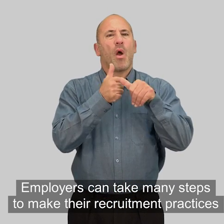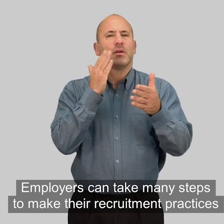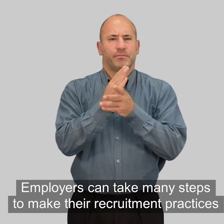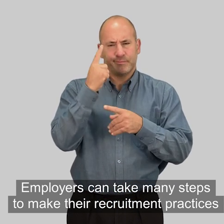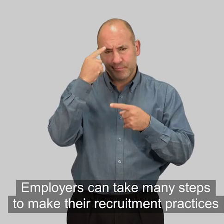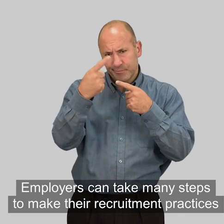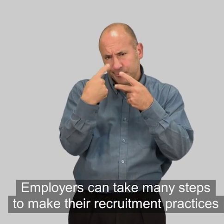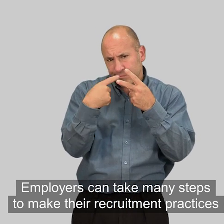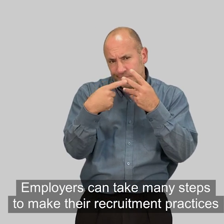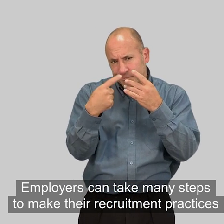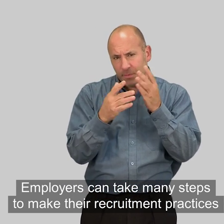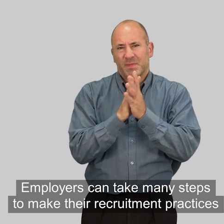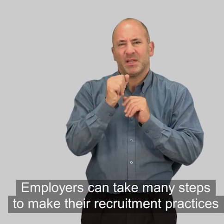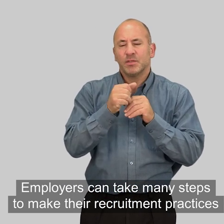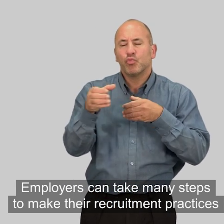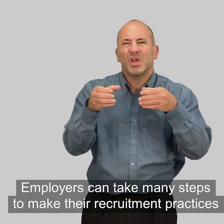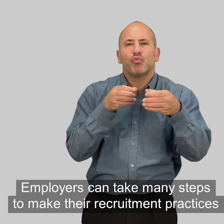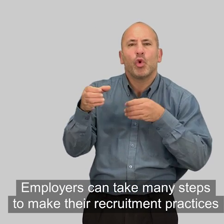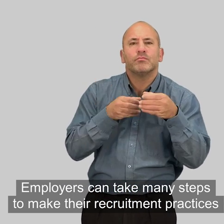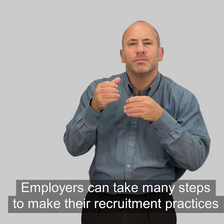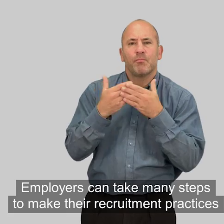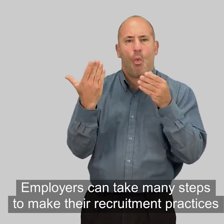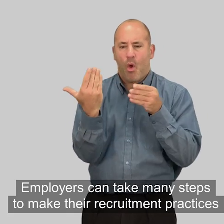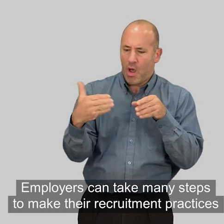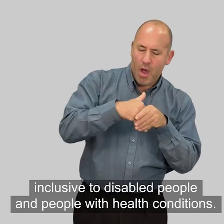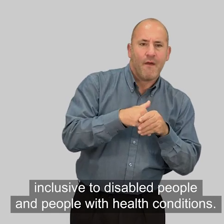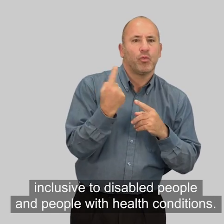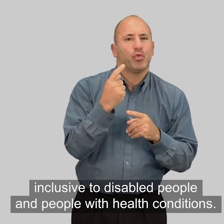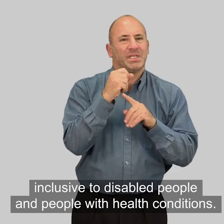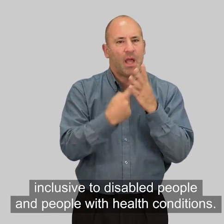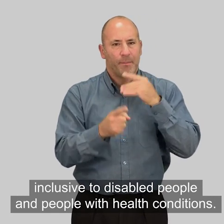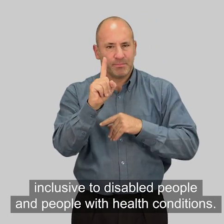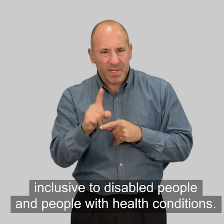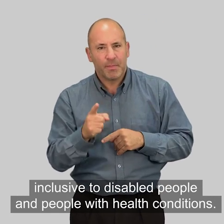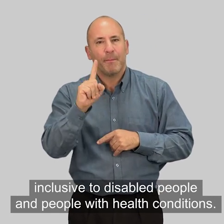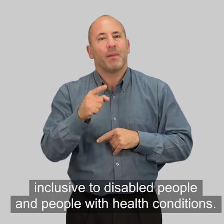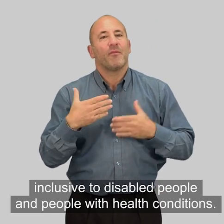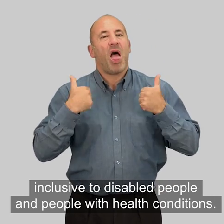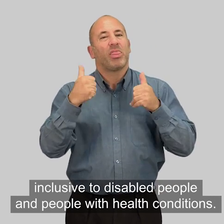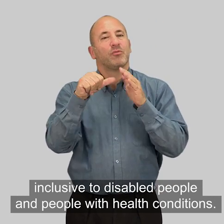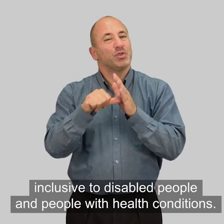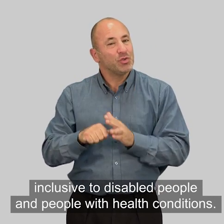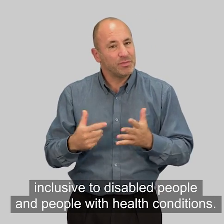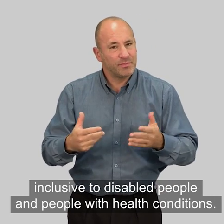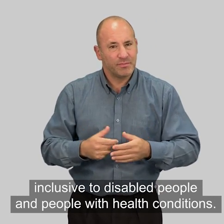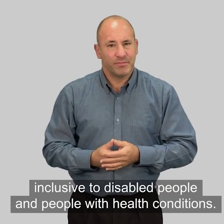Employers can take many steps to make their recruitment practices inclusive to disabled people and people with health